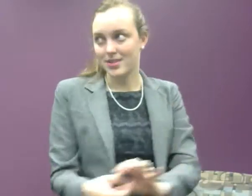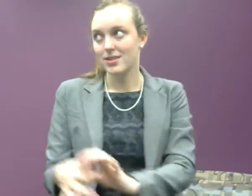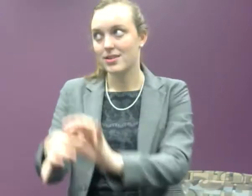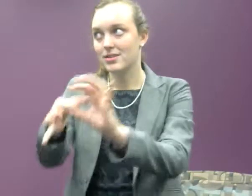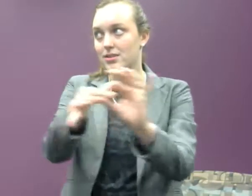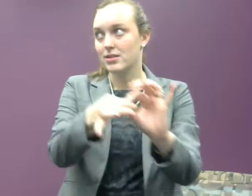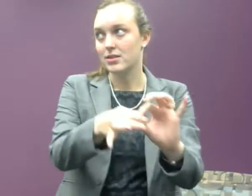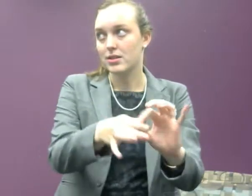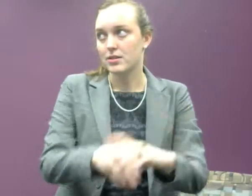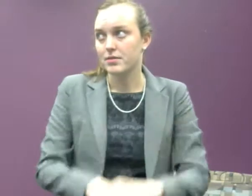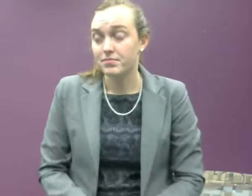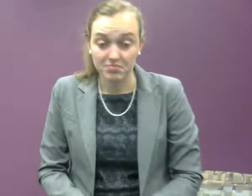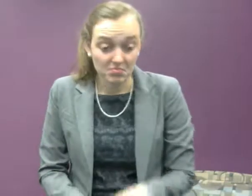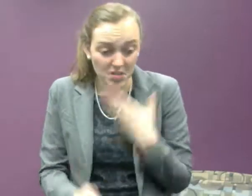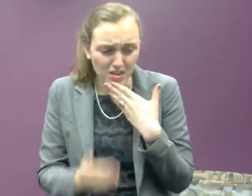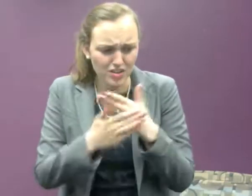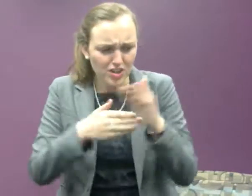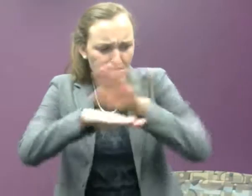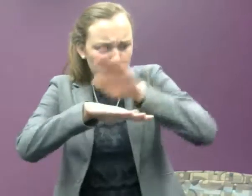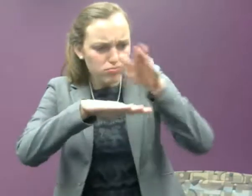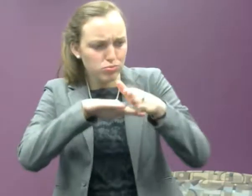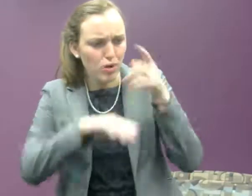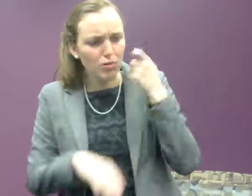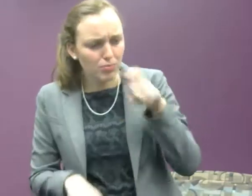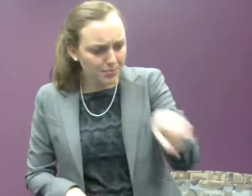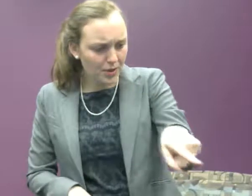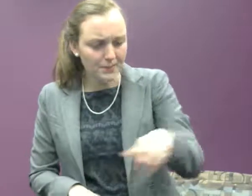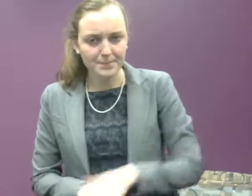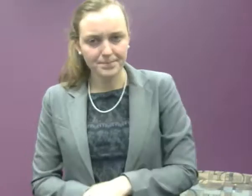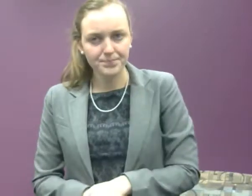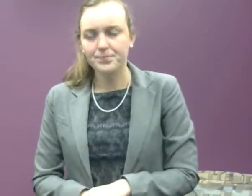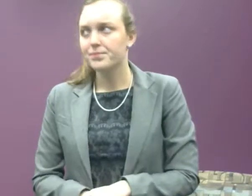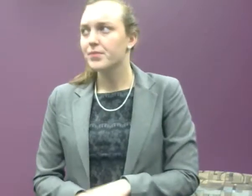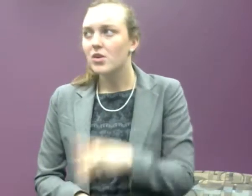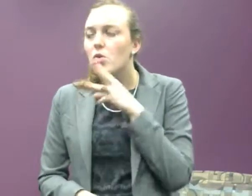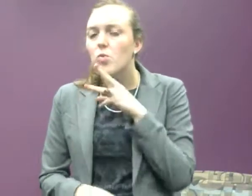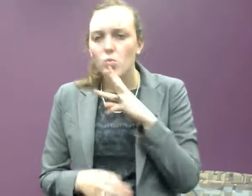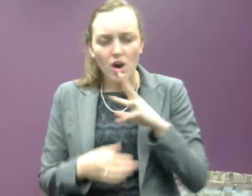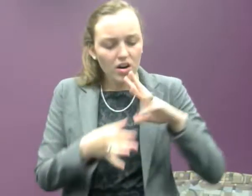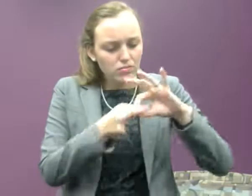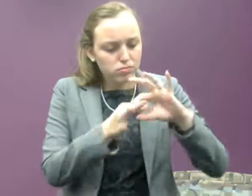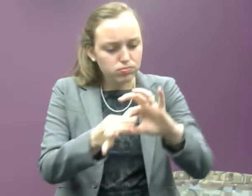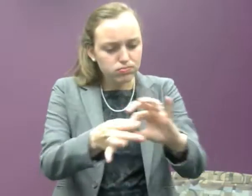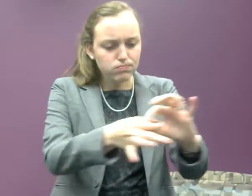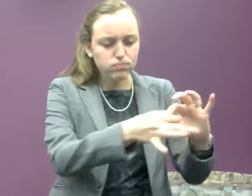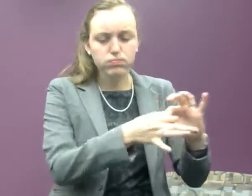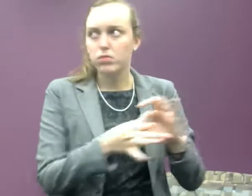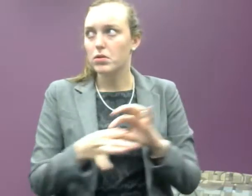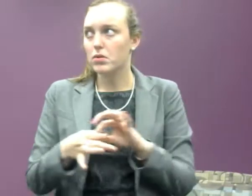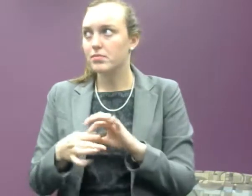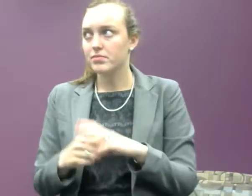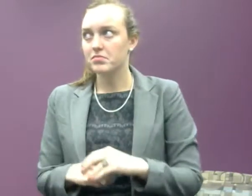We get a pretty good dome on the top of that cylinder from the water molecules holding together. This is also what holds a drop of water